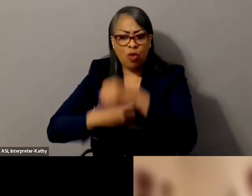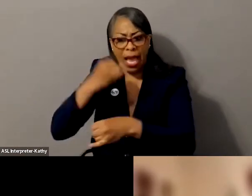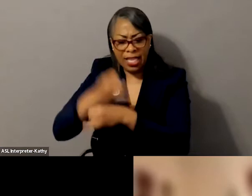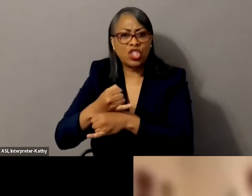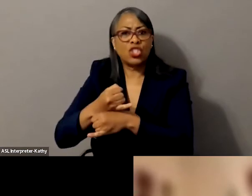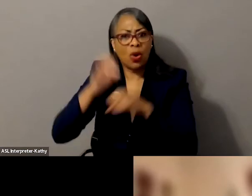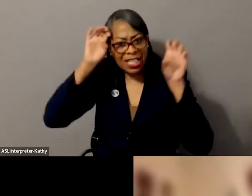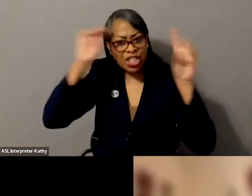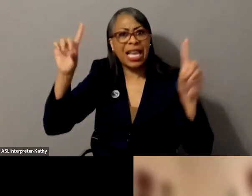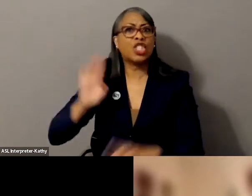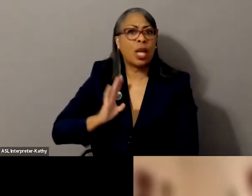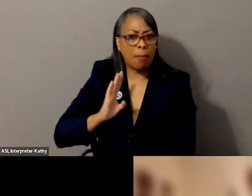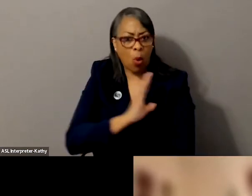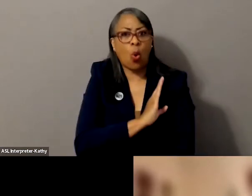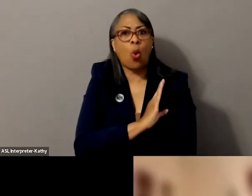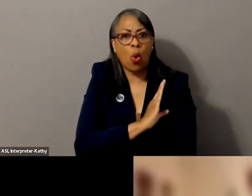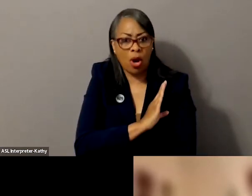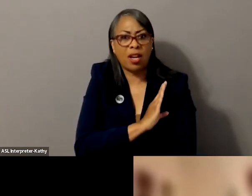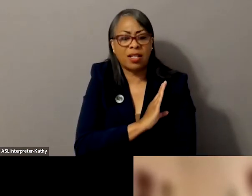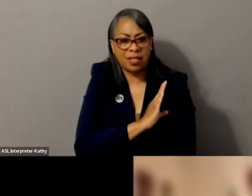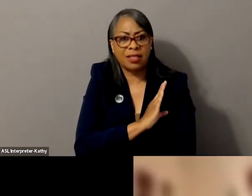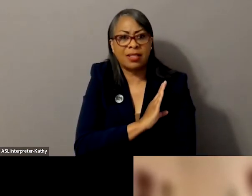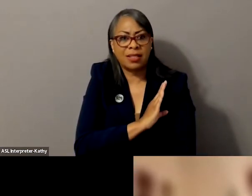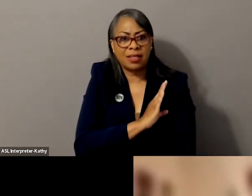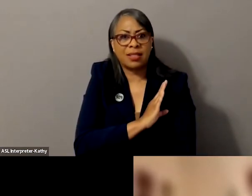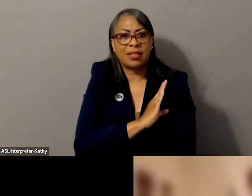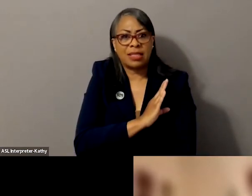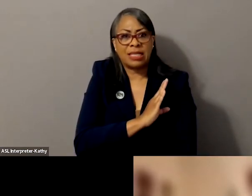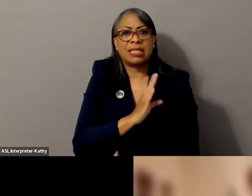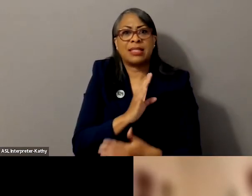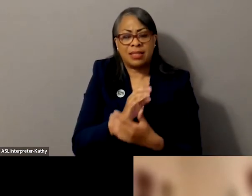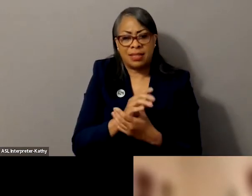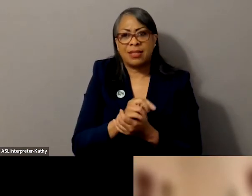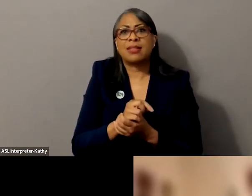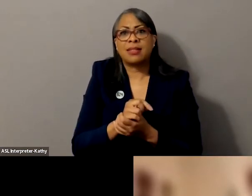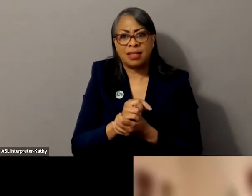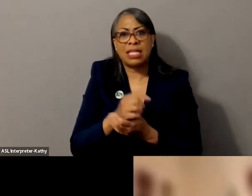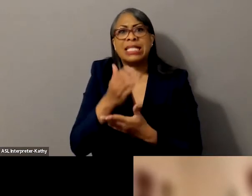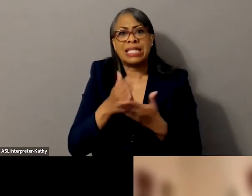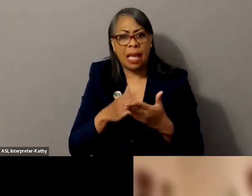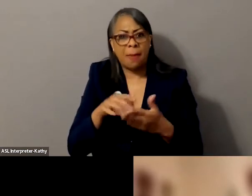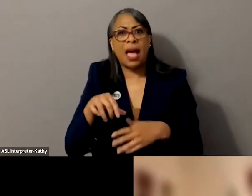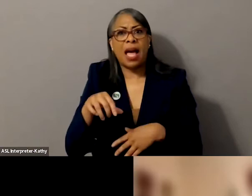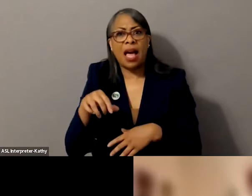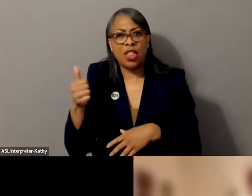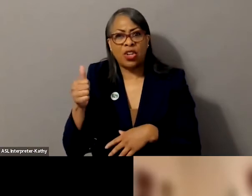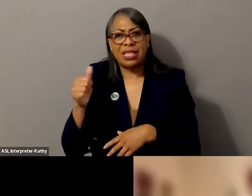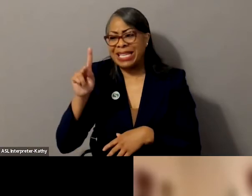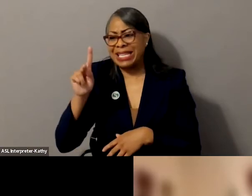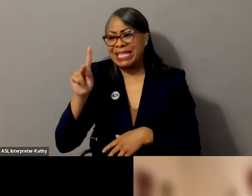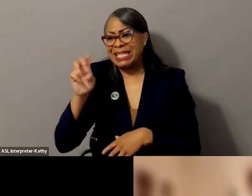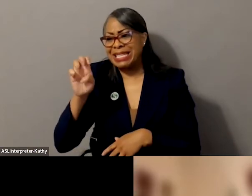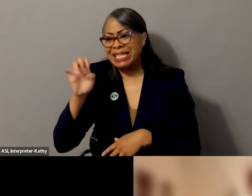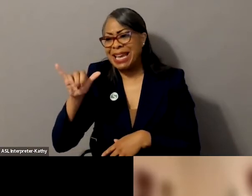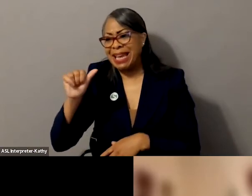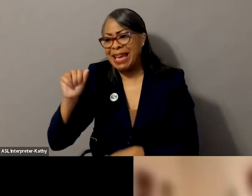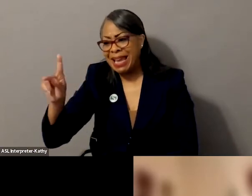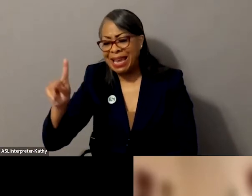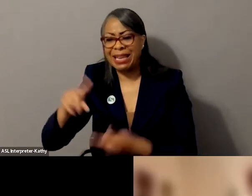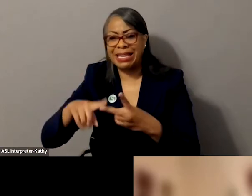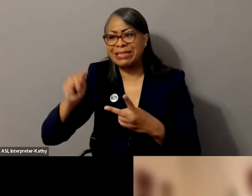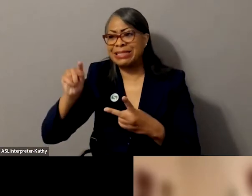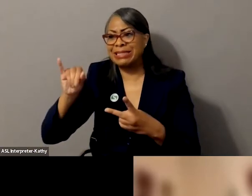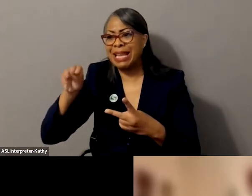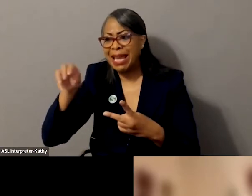boards or some of the other large-scale international assessments such as PIAC and TIMS, and we're